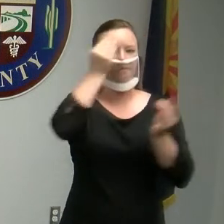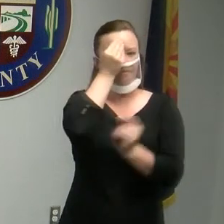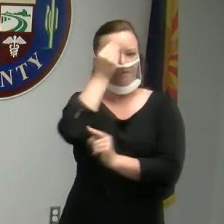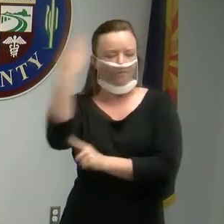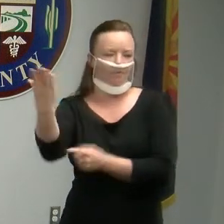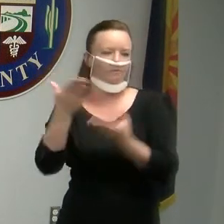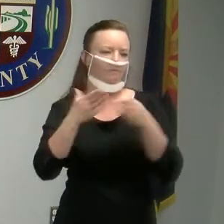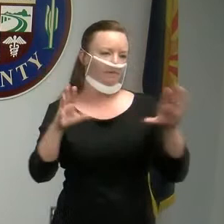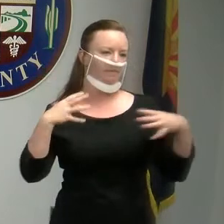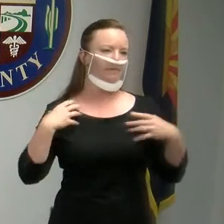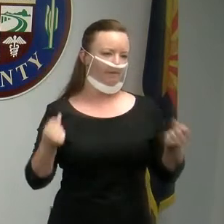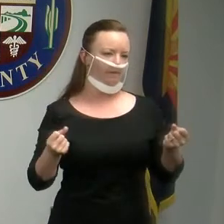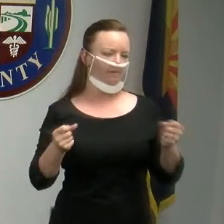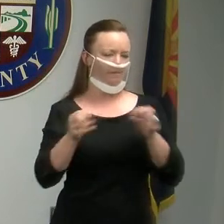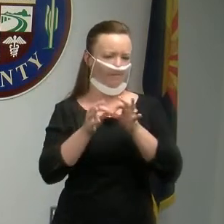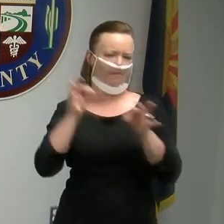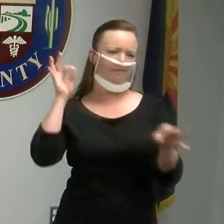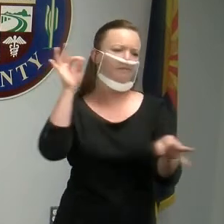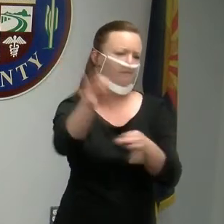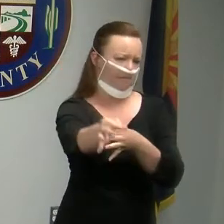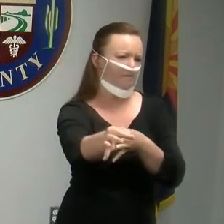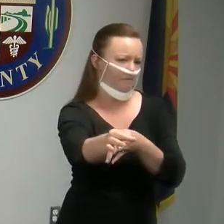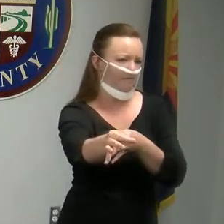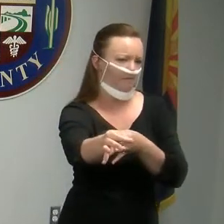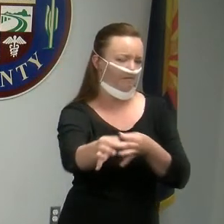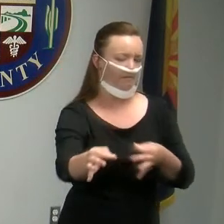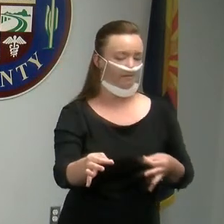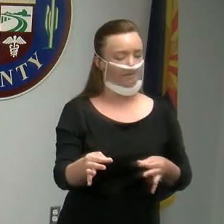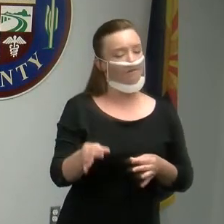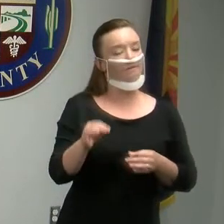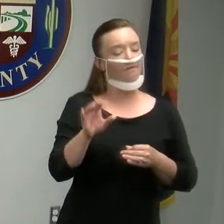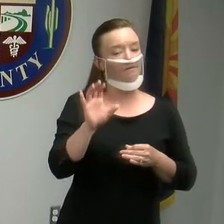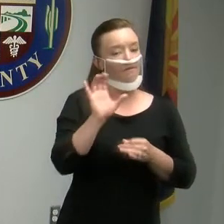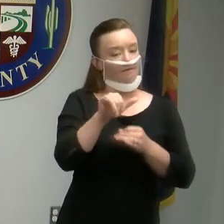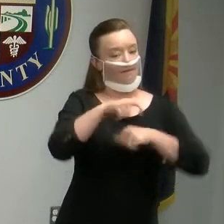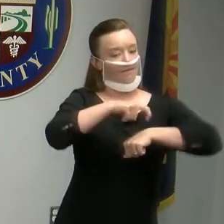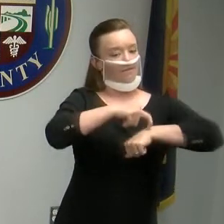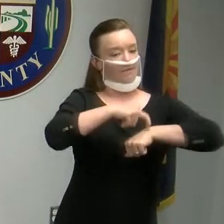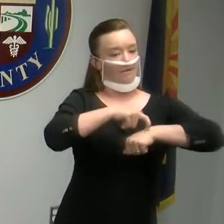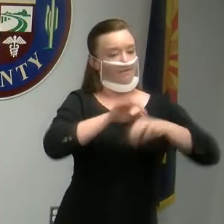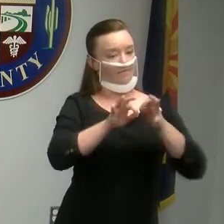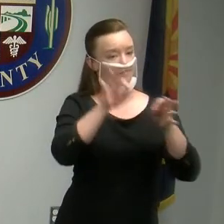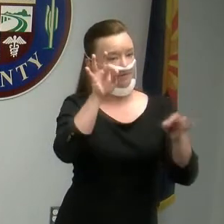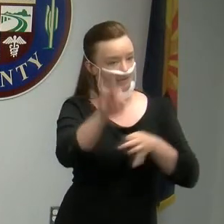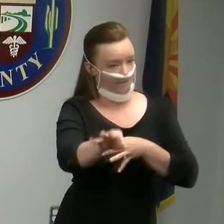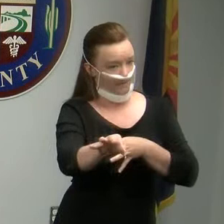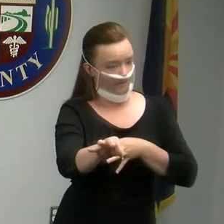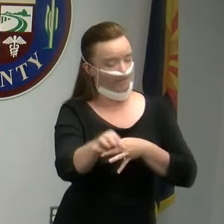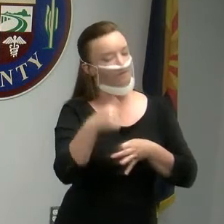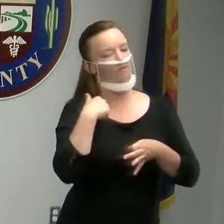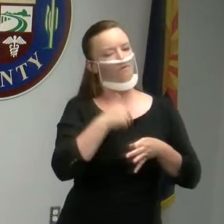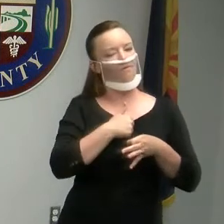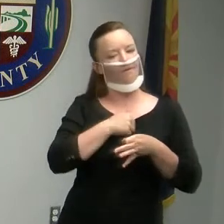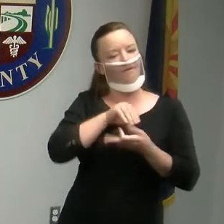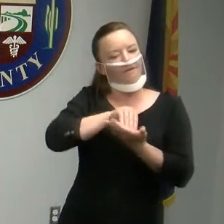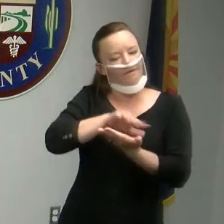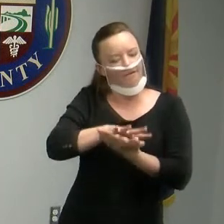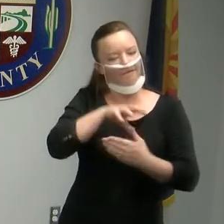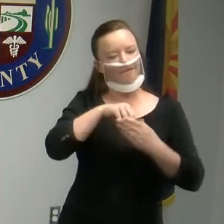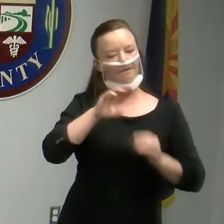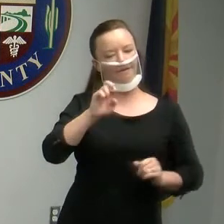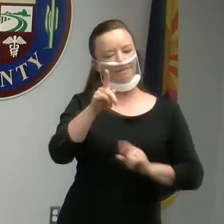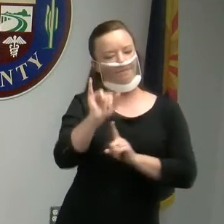health. So we account for this lag time in those epidemiology curves by graying out or lightening